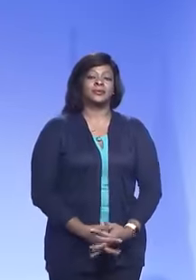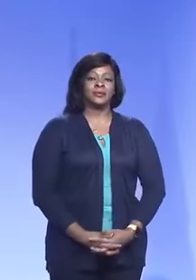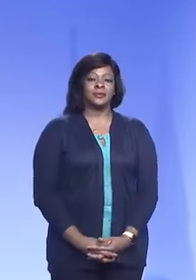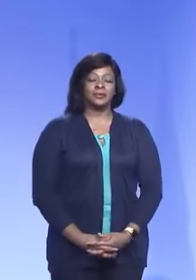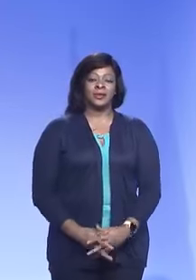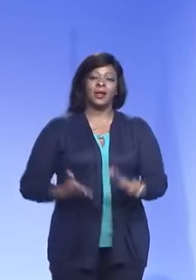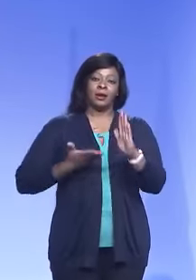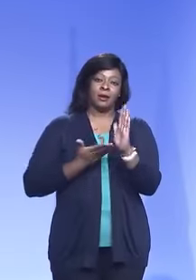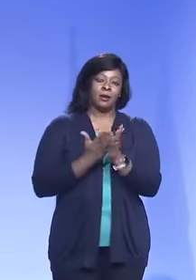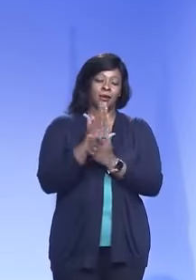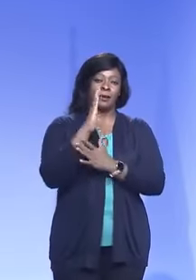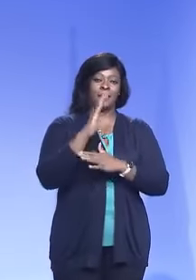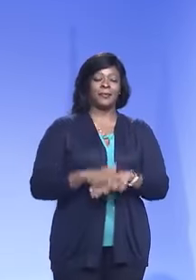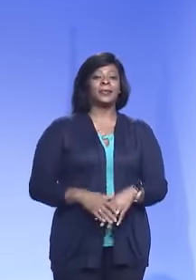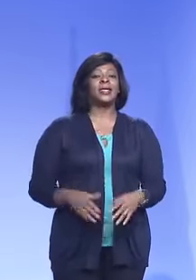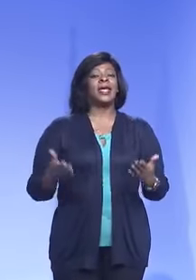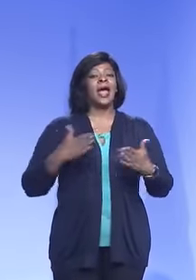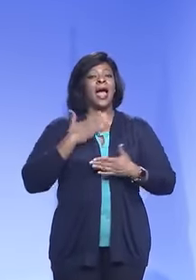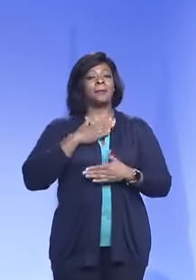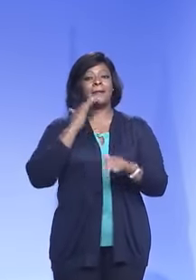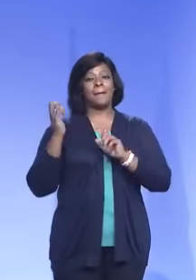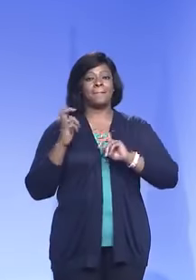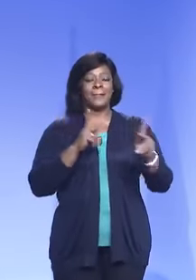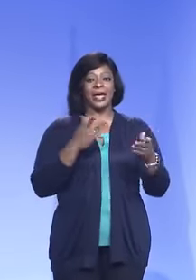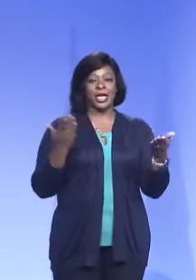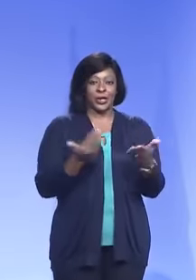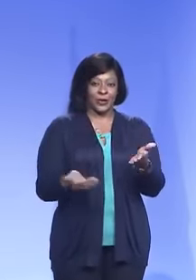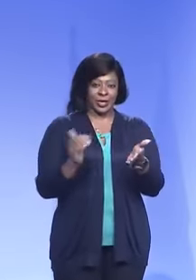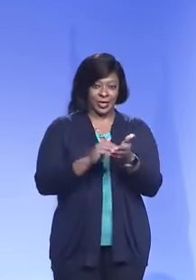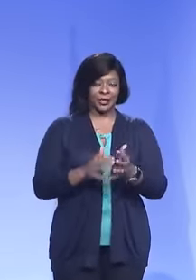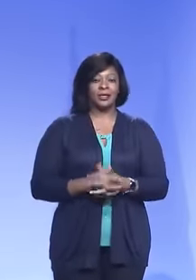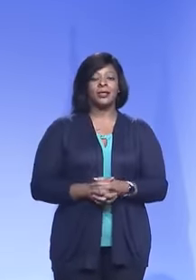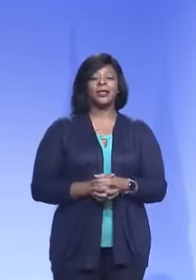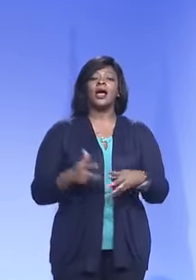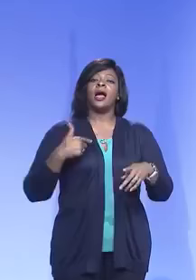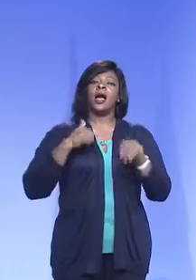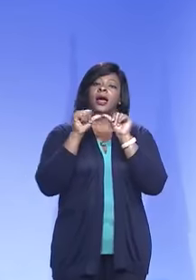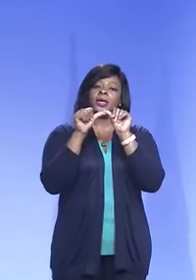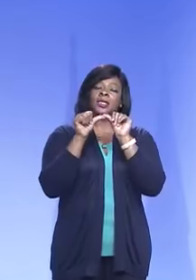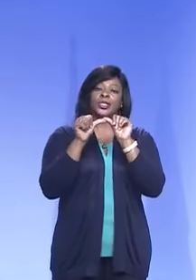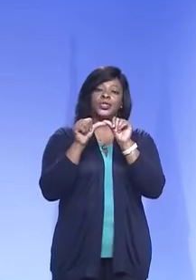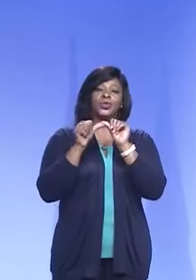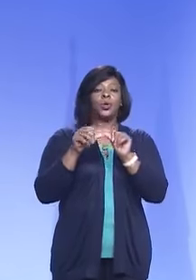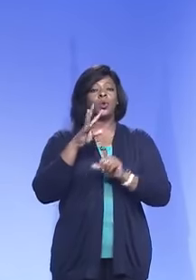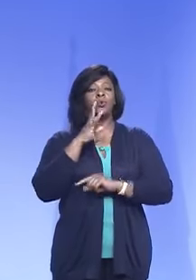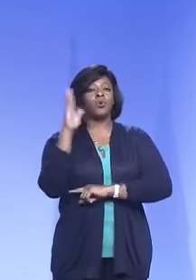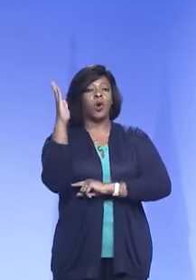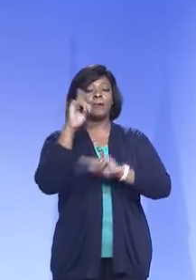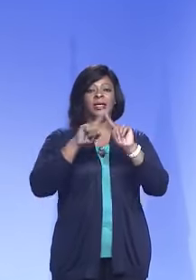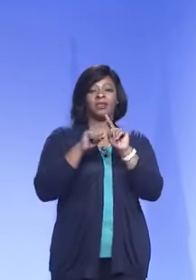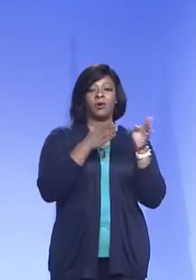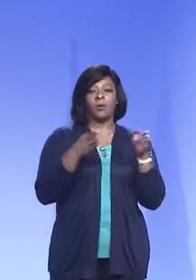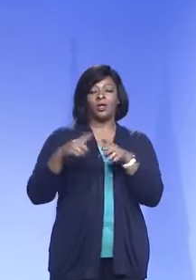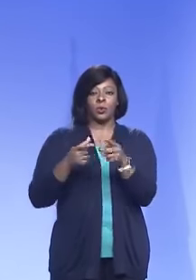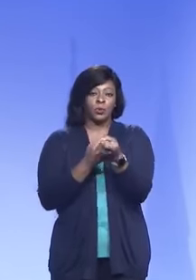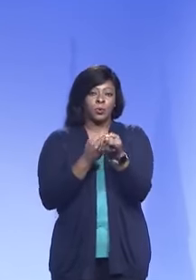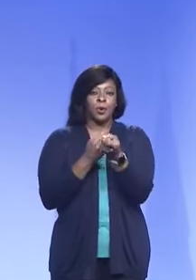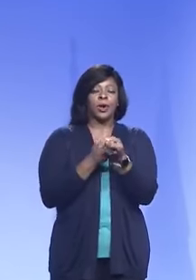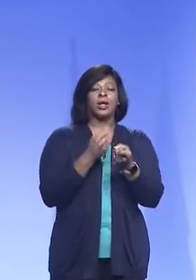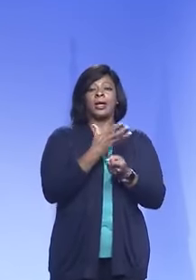All right. Pleased to be back here again. I continue to talk about ways we can support